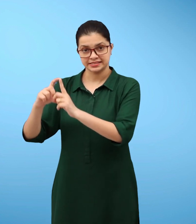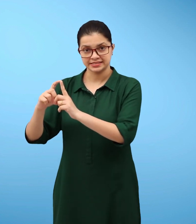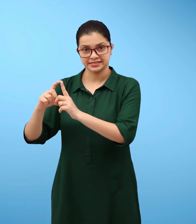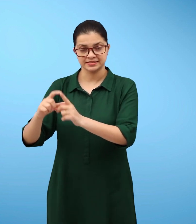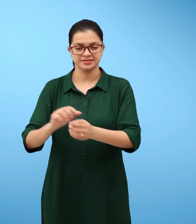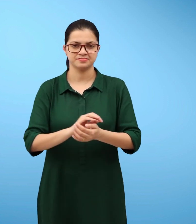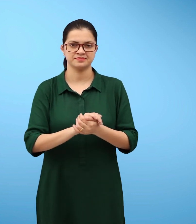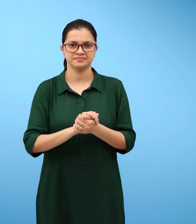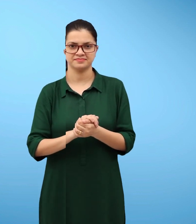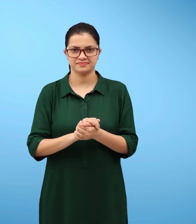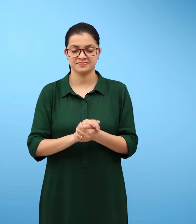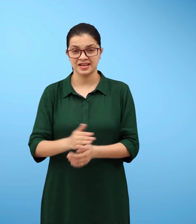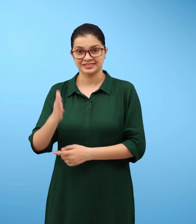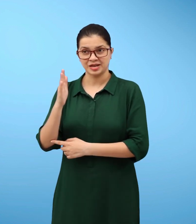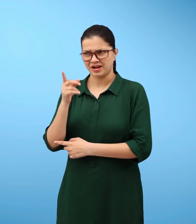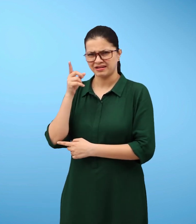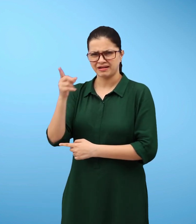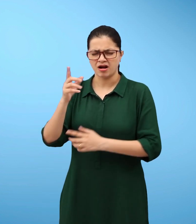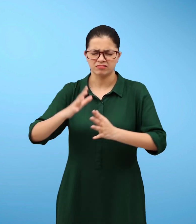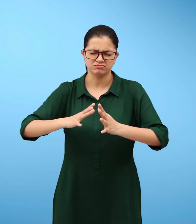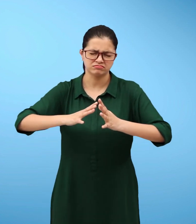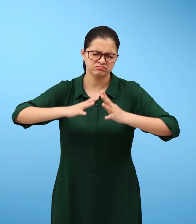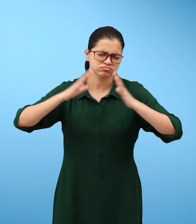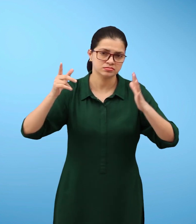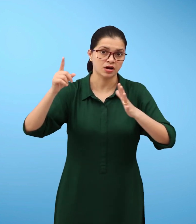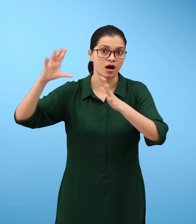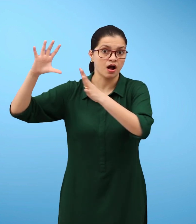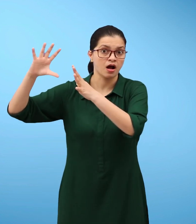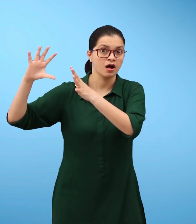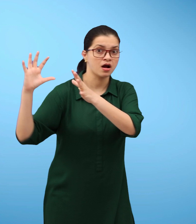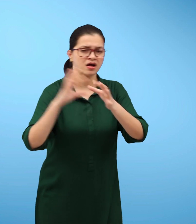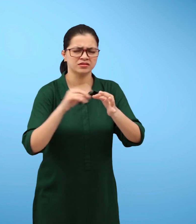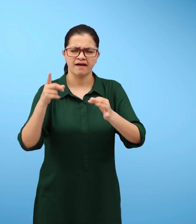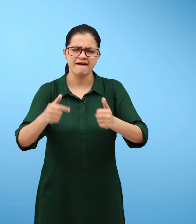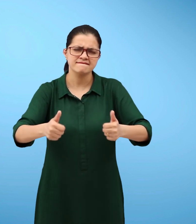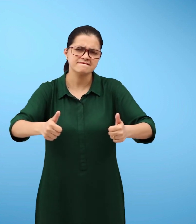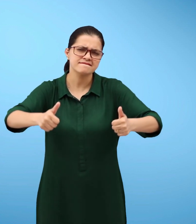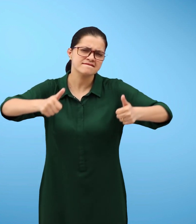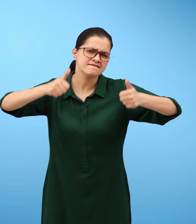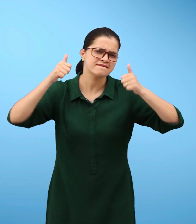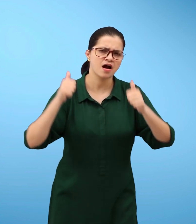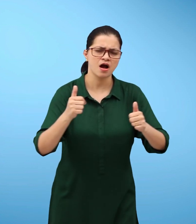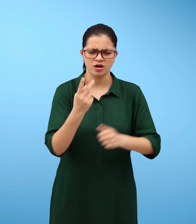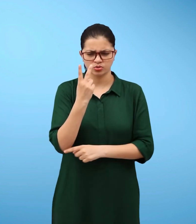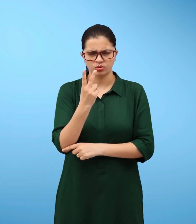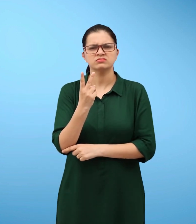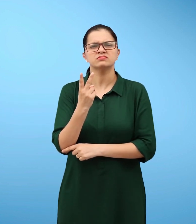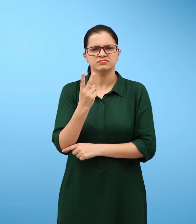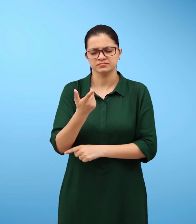D. Fill in the blank and fill in the blank are two Tamil epics.